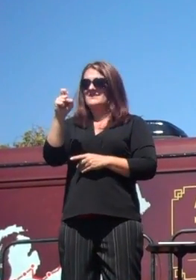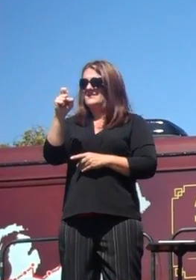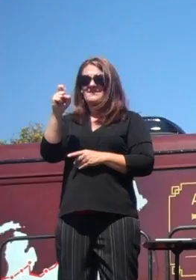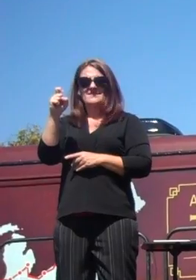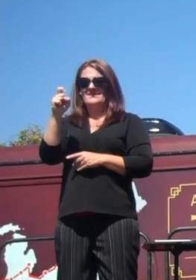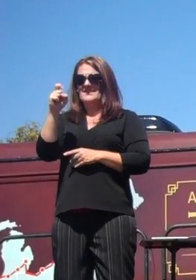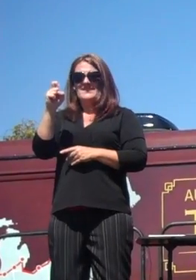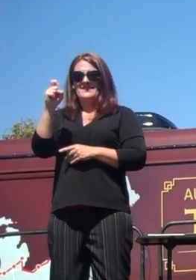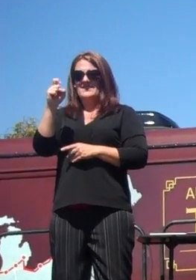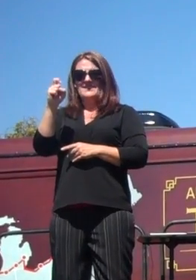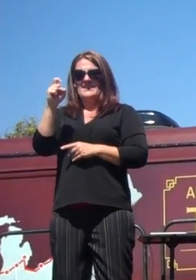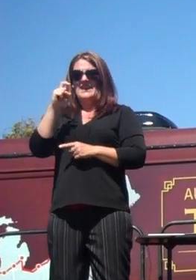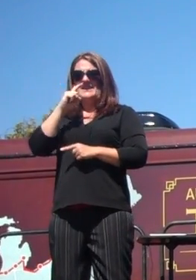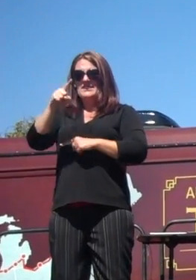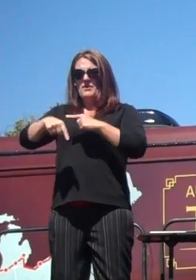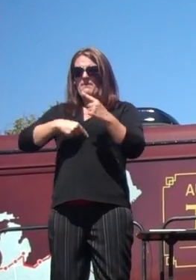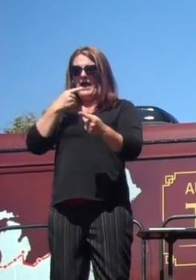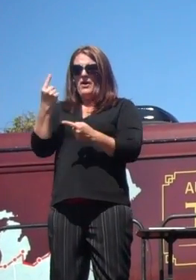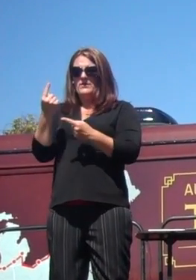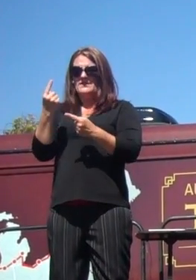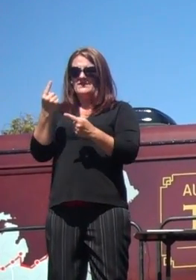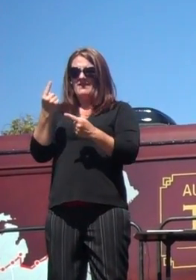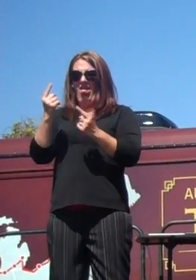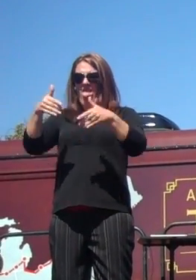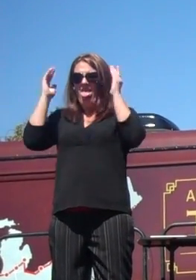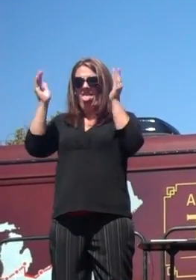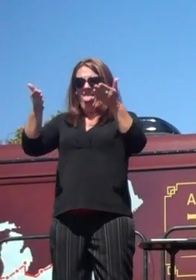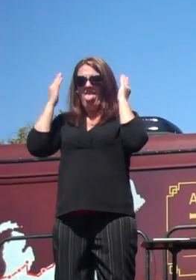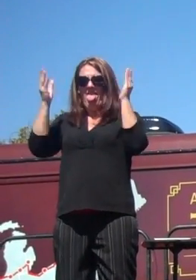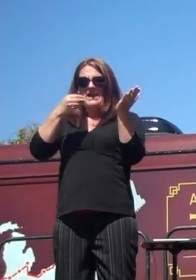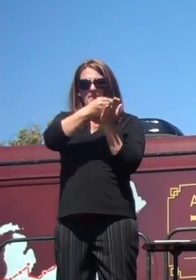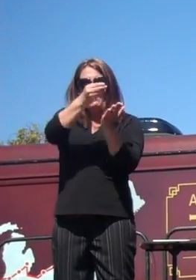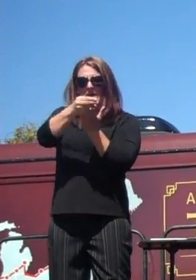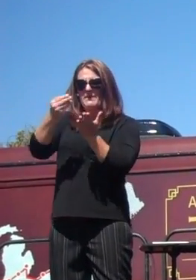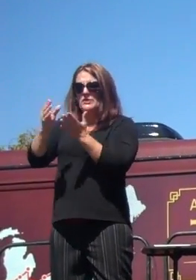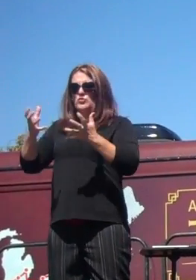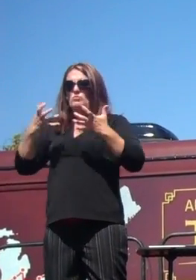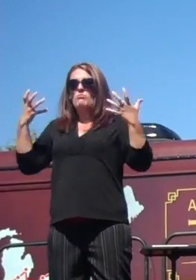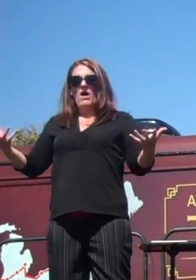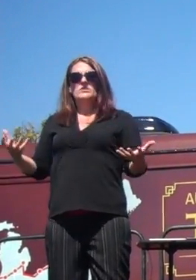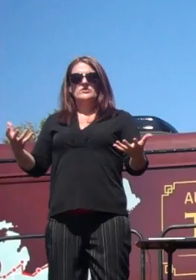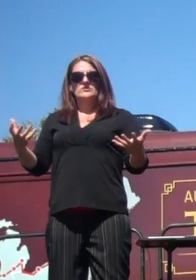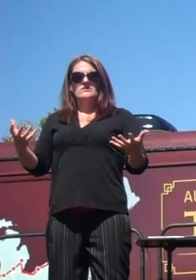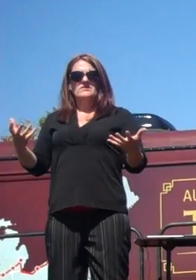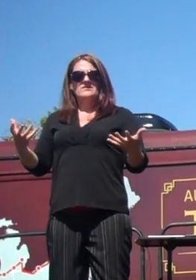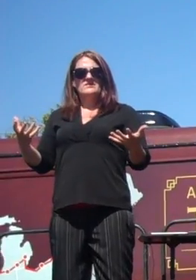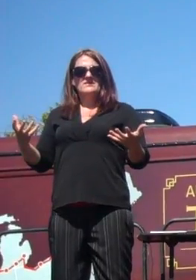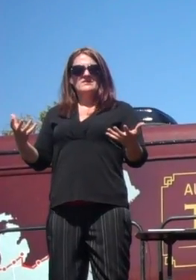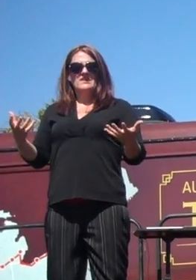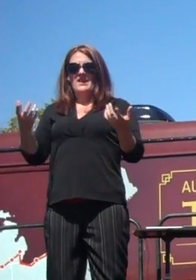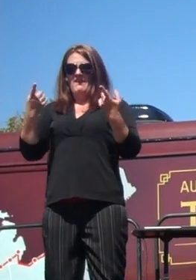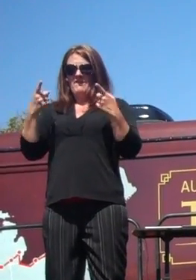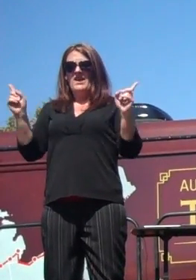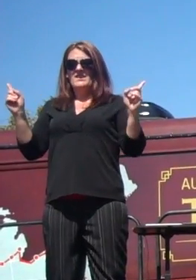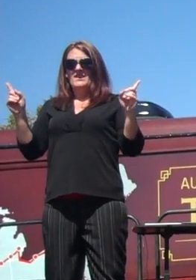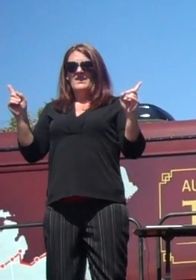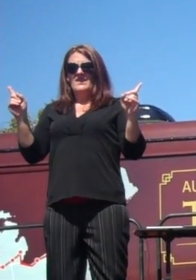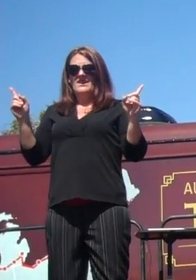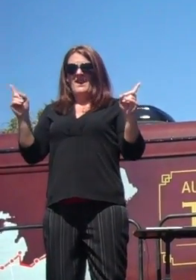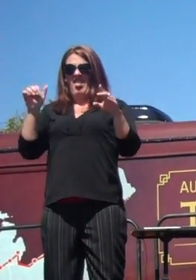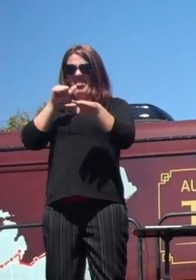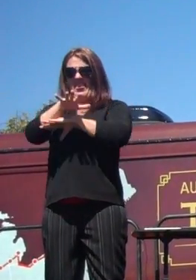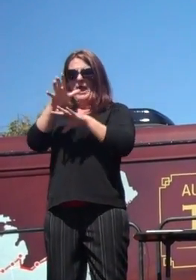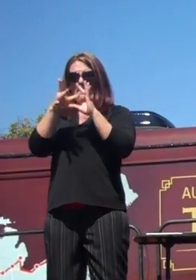about overreaching, overregulating, overspending government. Finally, we're going to send a message